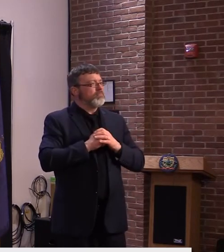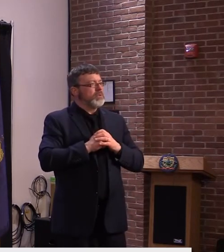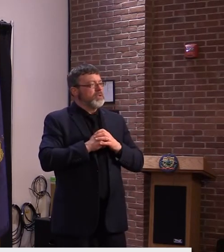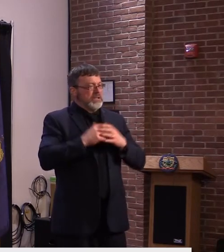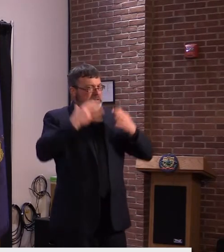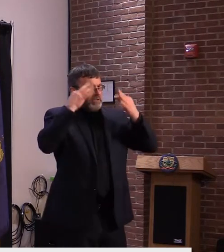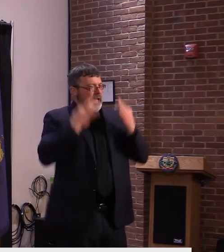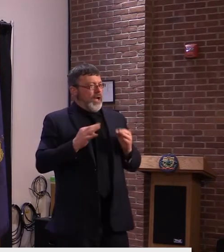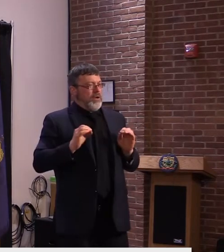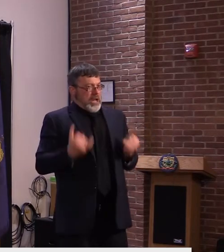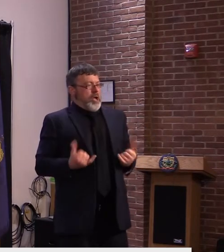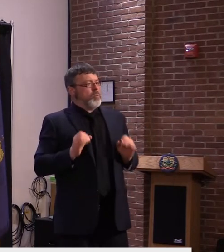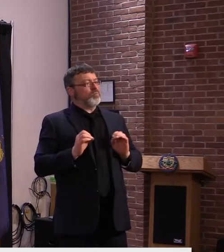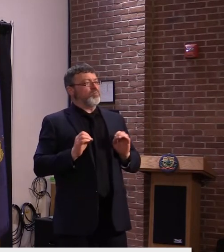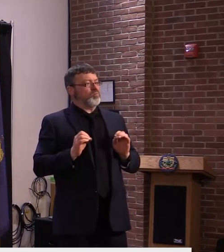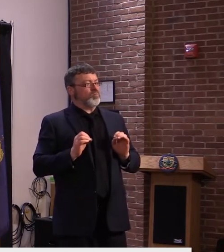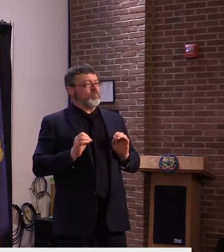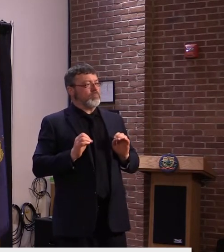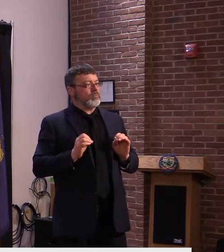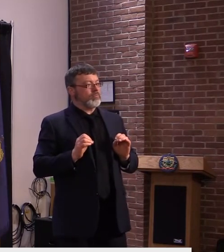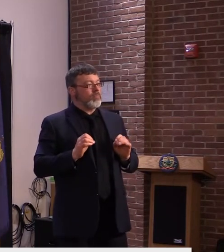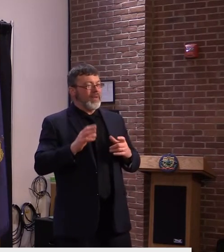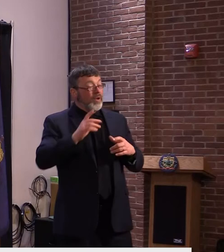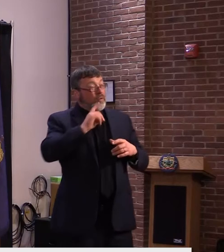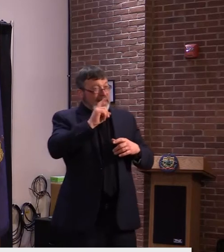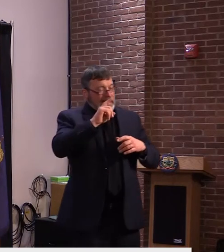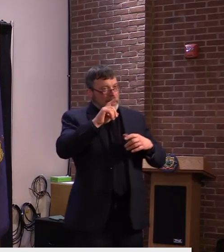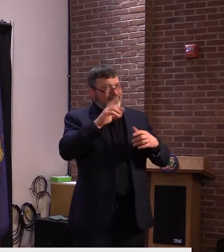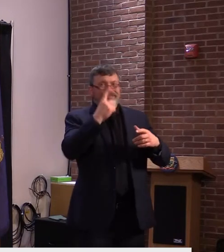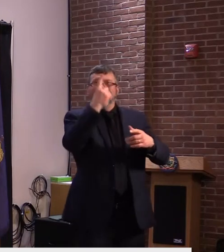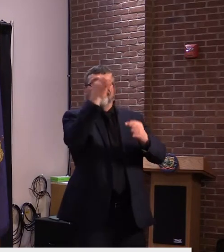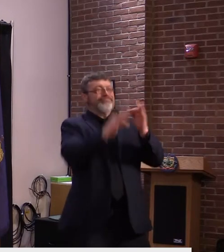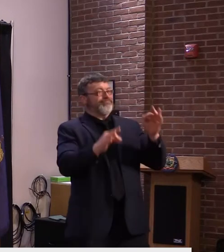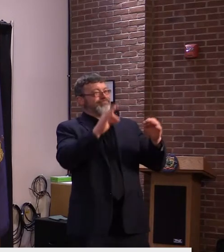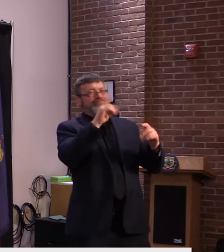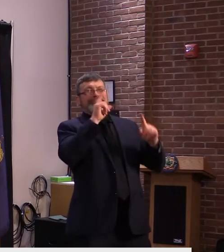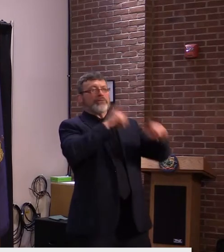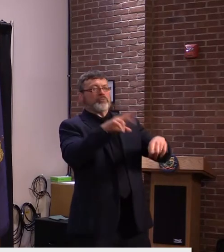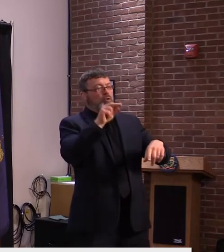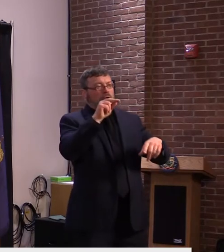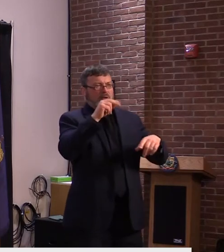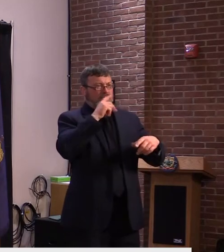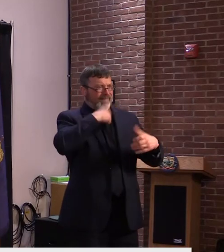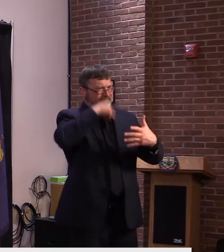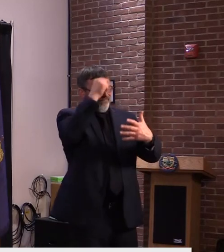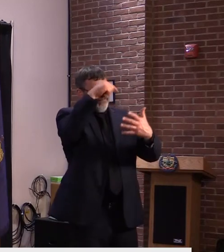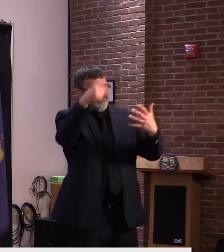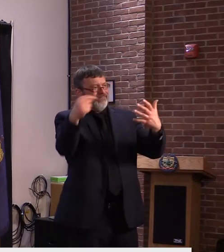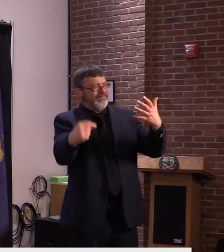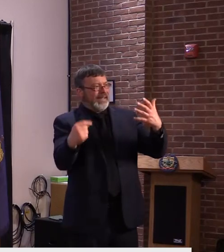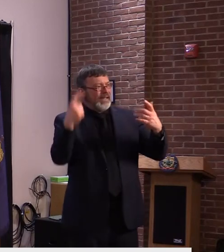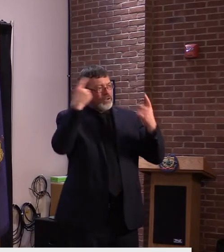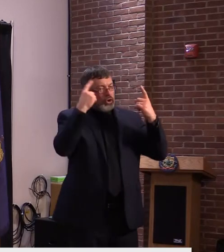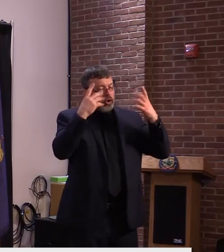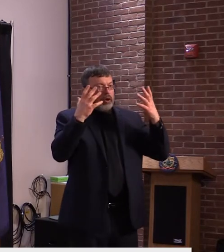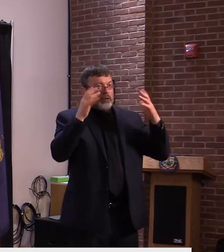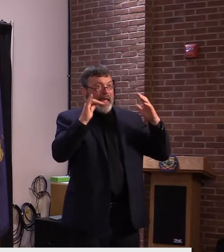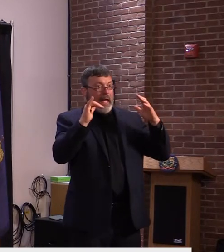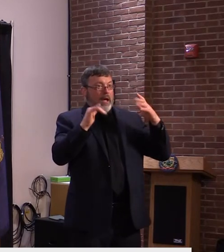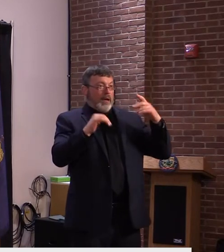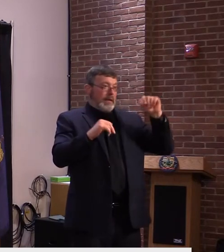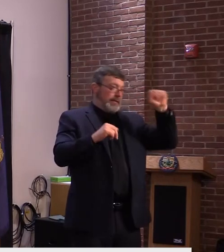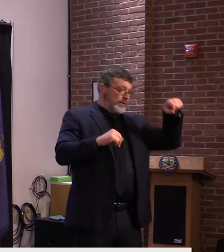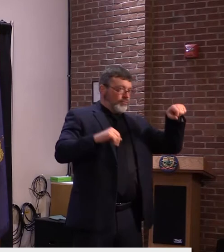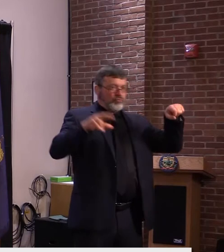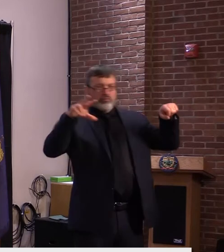to sort of integrate into our thinking regarding why this should or should not happen. A lot of it has to do